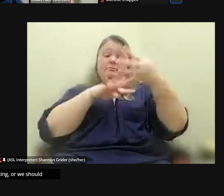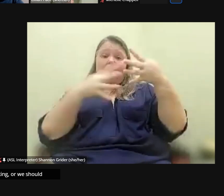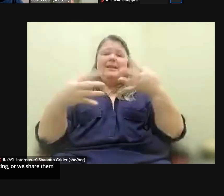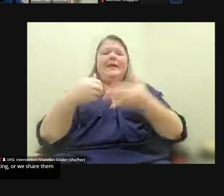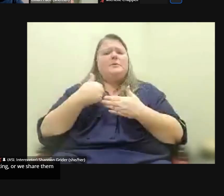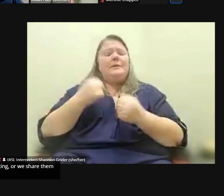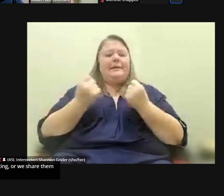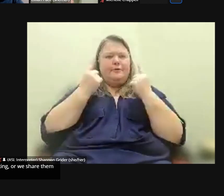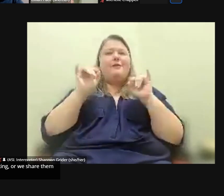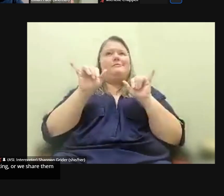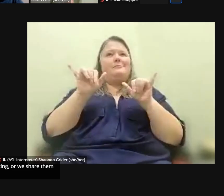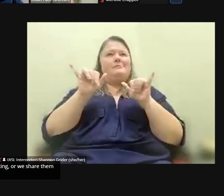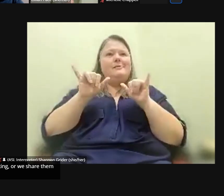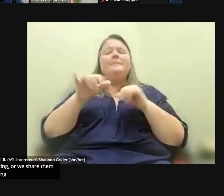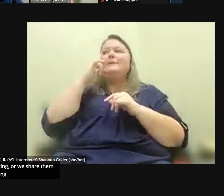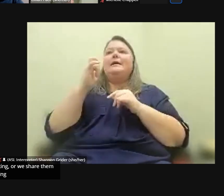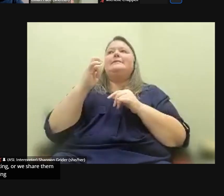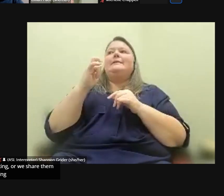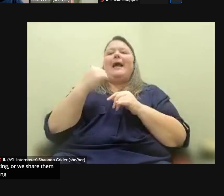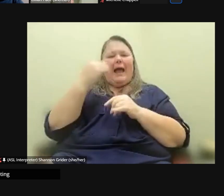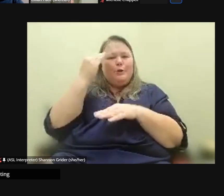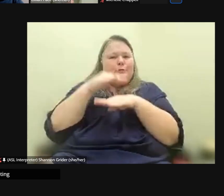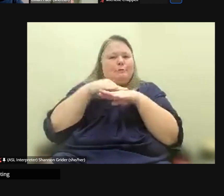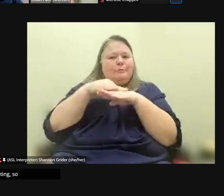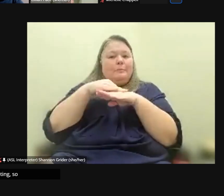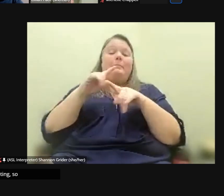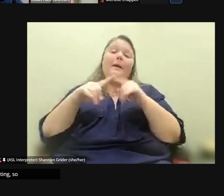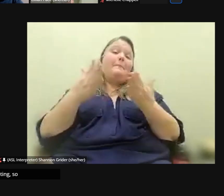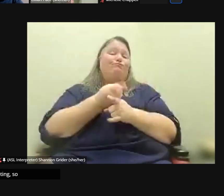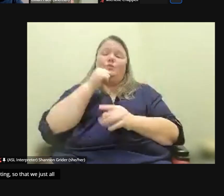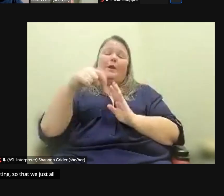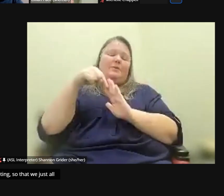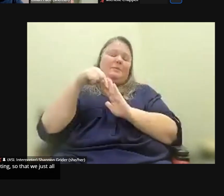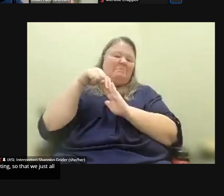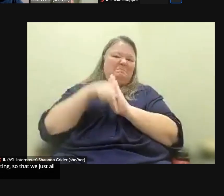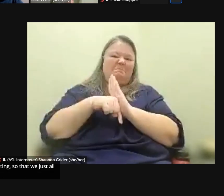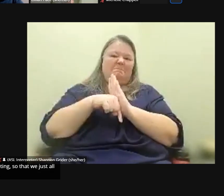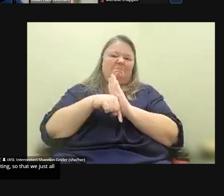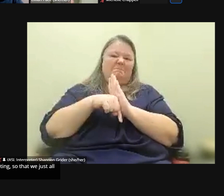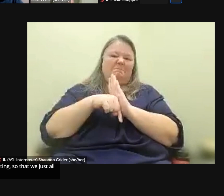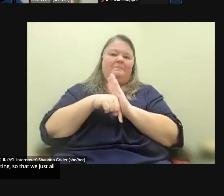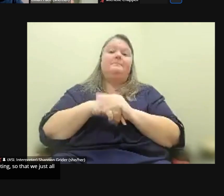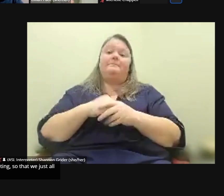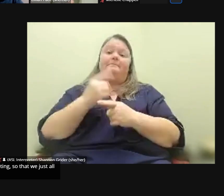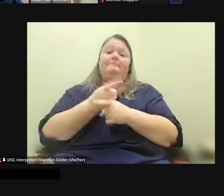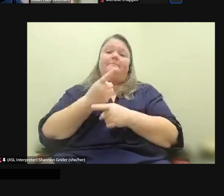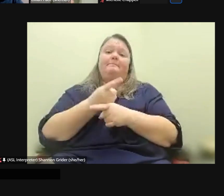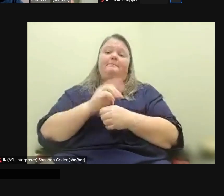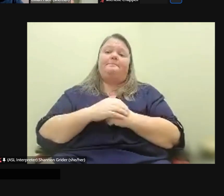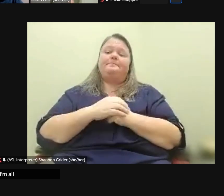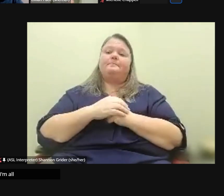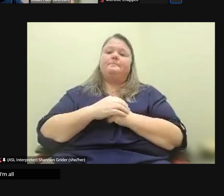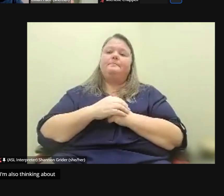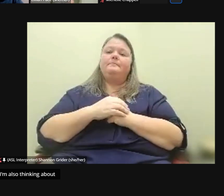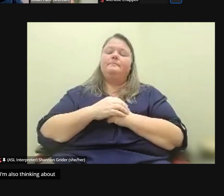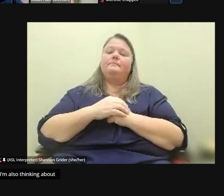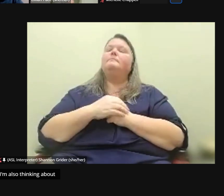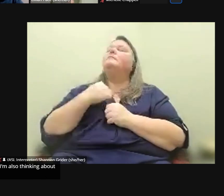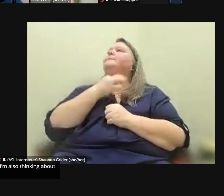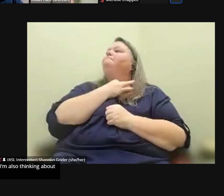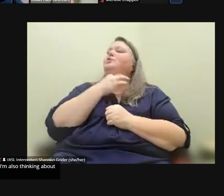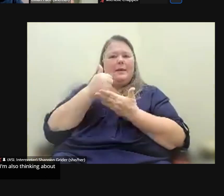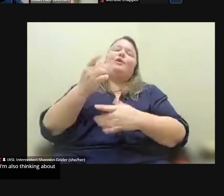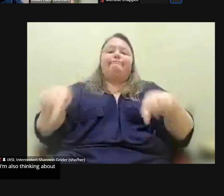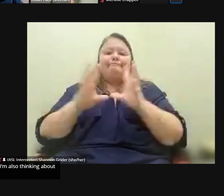at the beginning of the meeting, so that we just all remember, oh yeah, I can't forget that I'm also thinking about inequity, and I can't forget